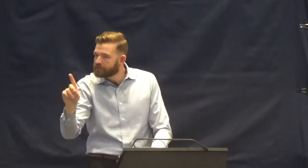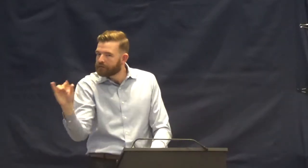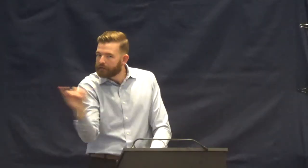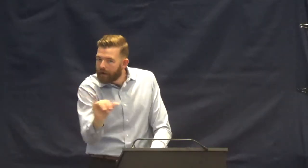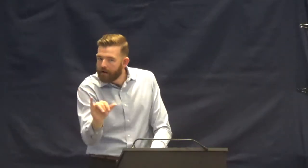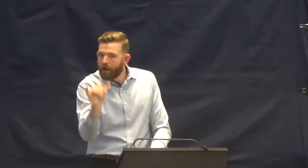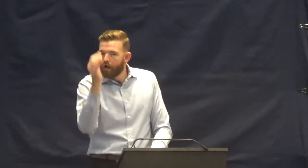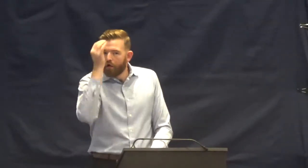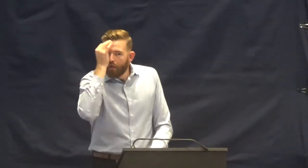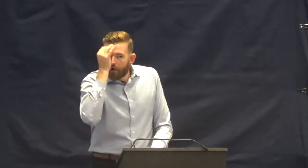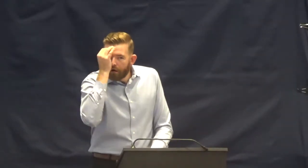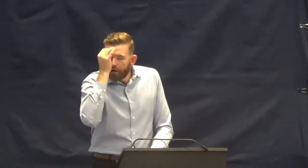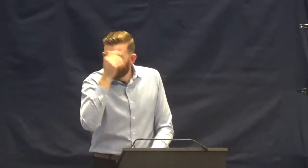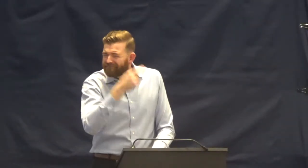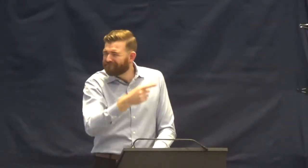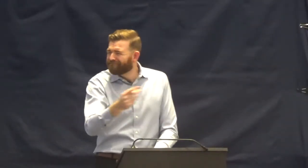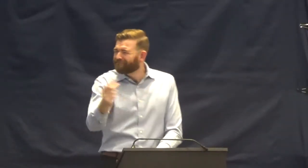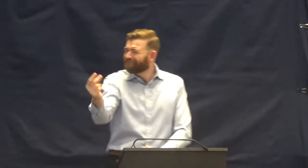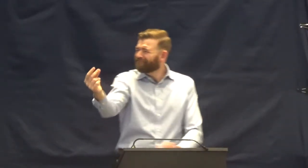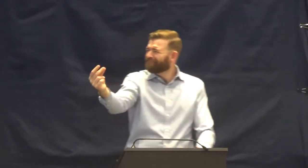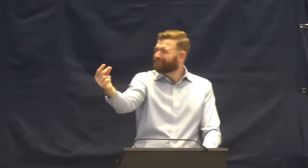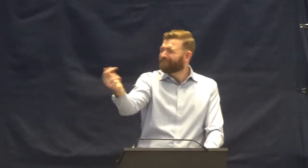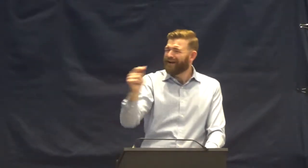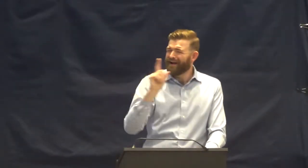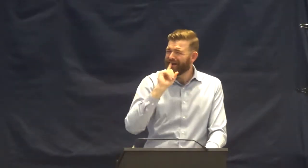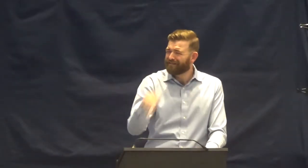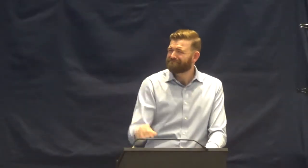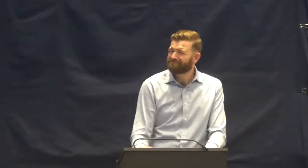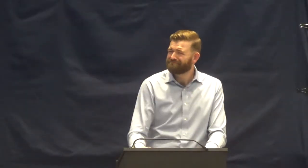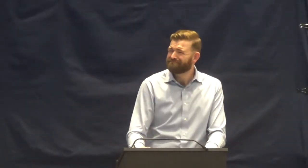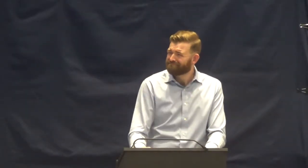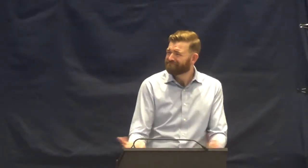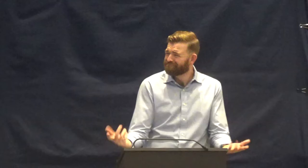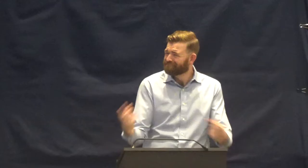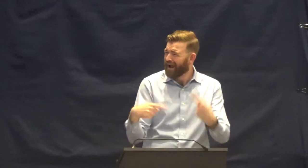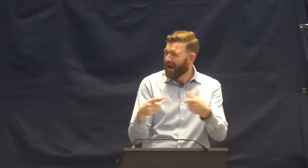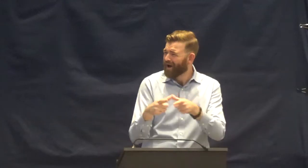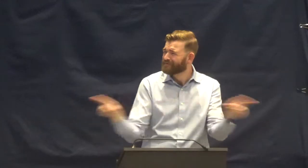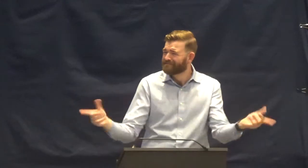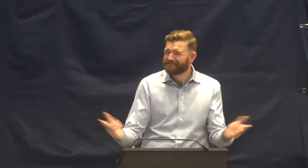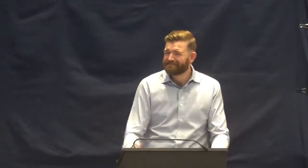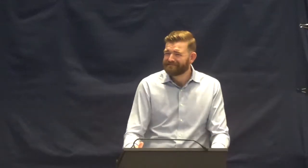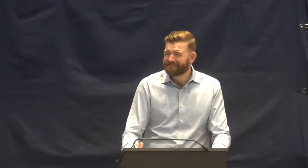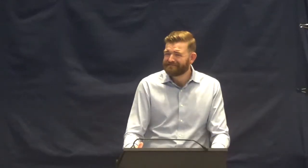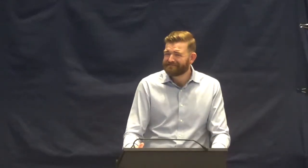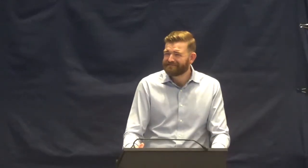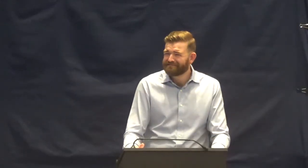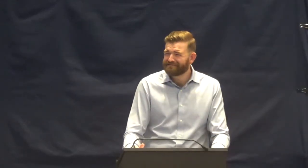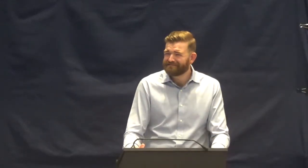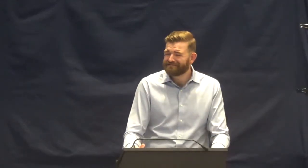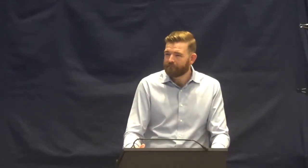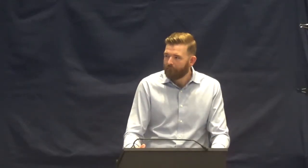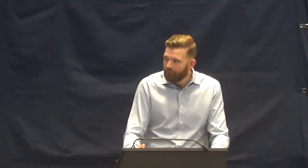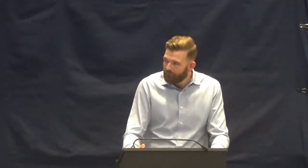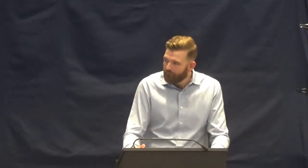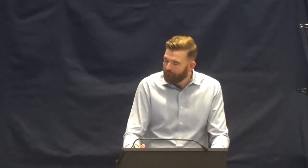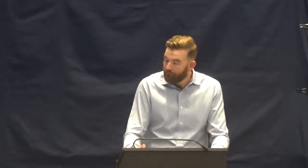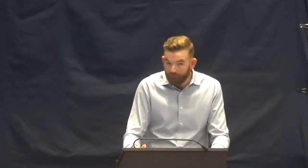audience asked, is there anyone on earth who has a 3D language? And Noam Chomsky answered immediately,